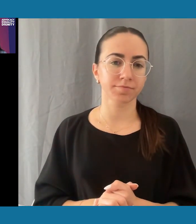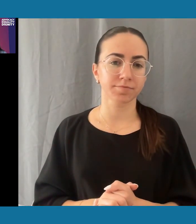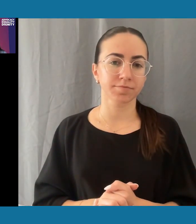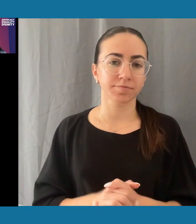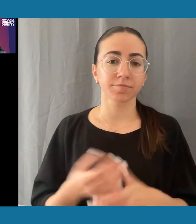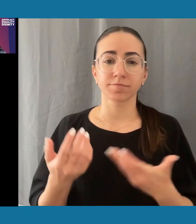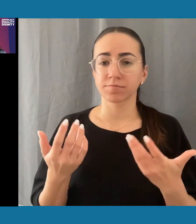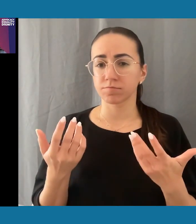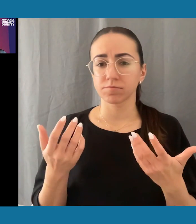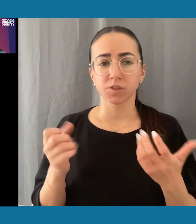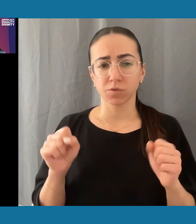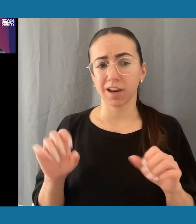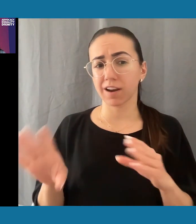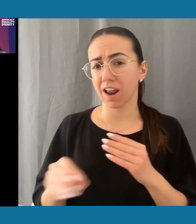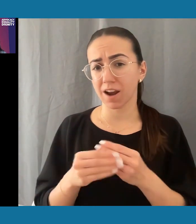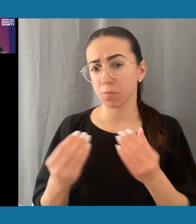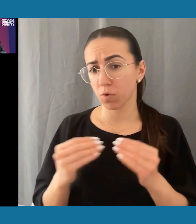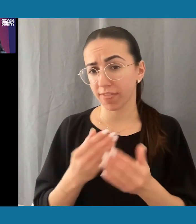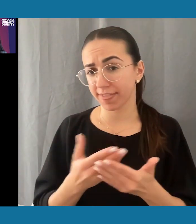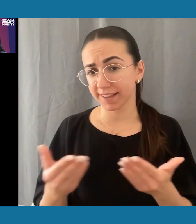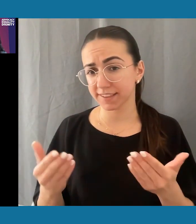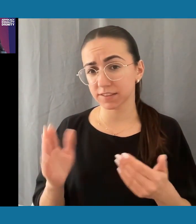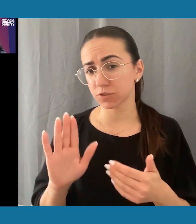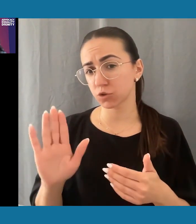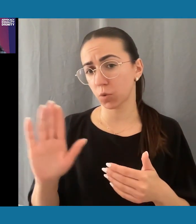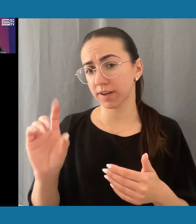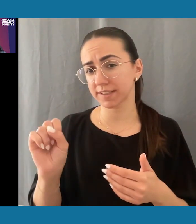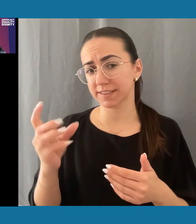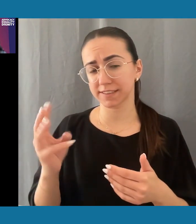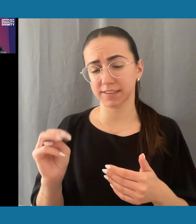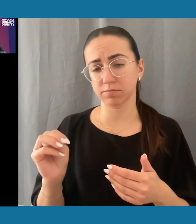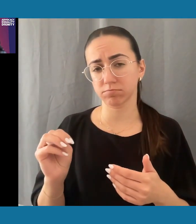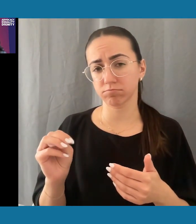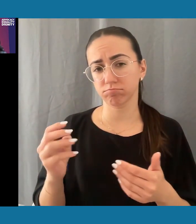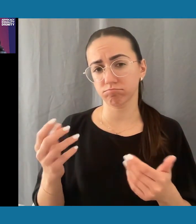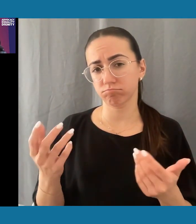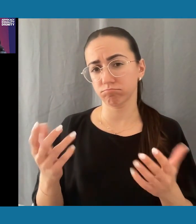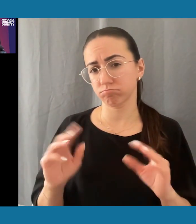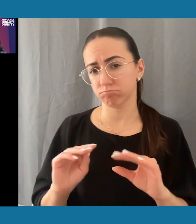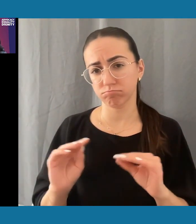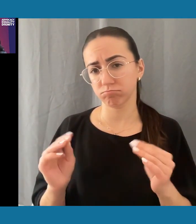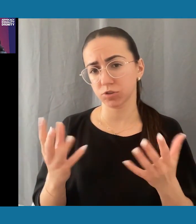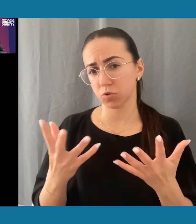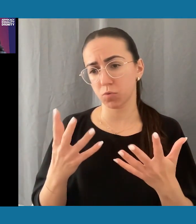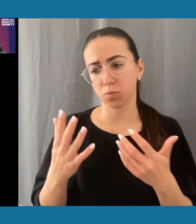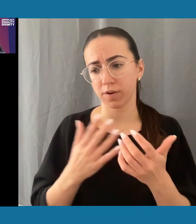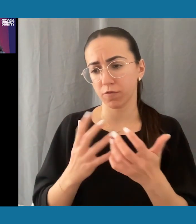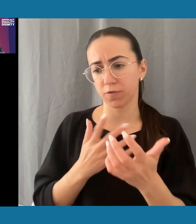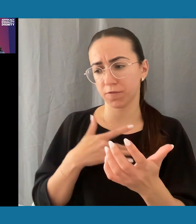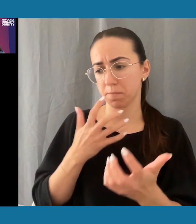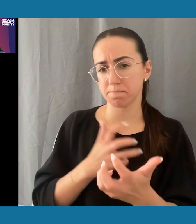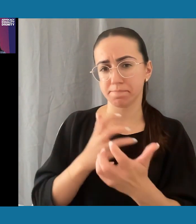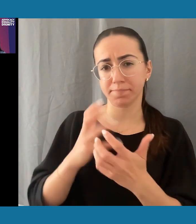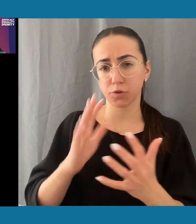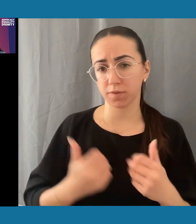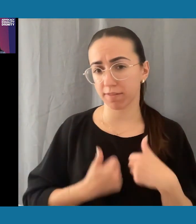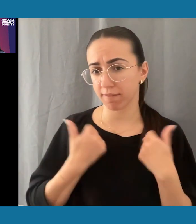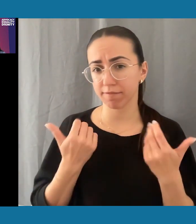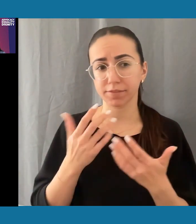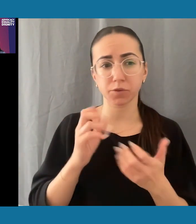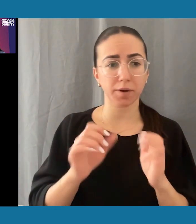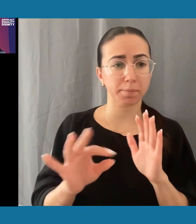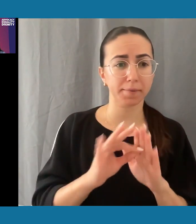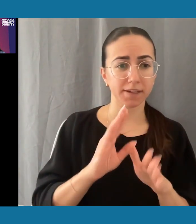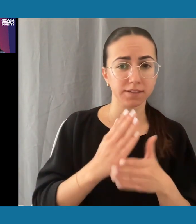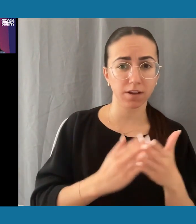SDM agreement. They're highly customizable. You can make it work for yourself. You can choose some or all of these, and you can also have